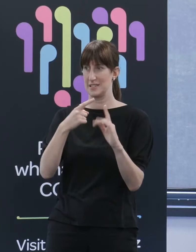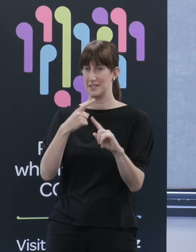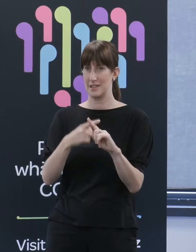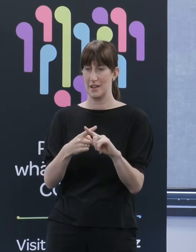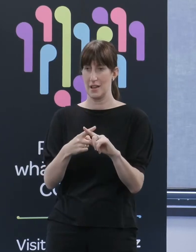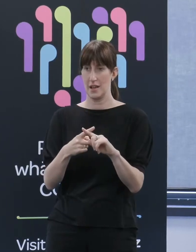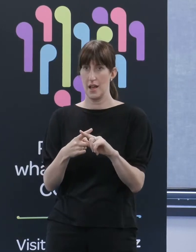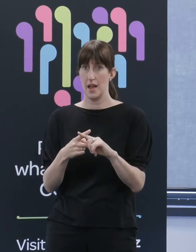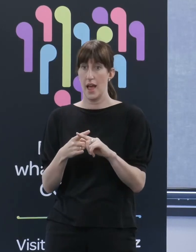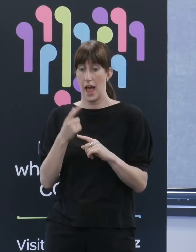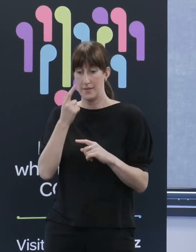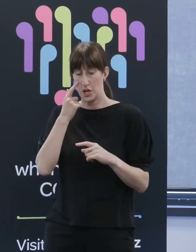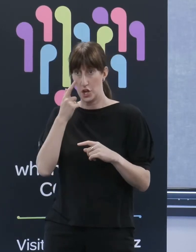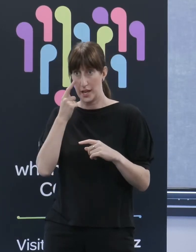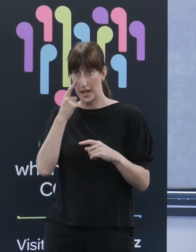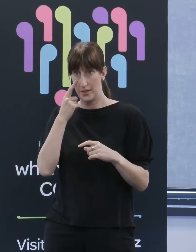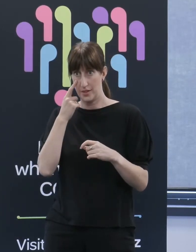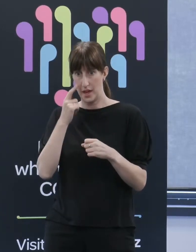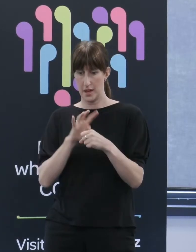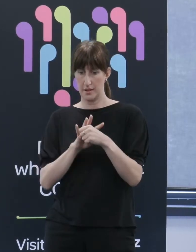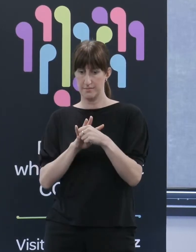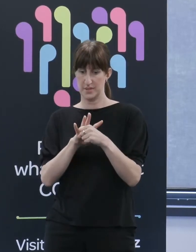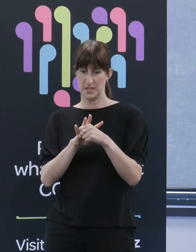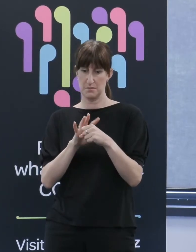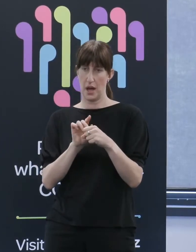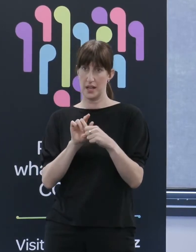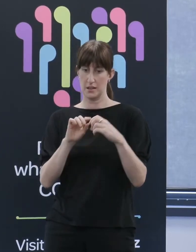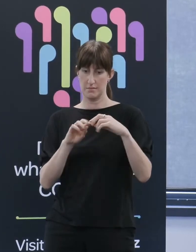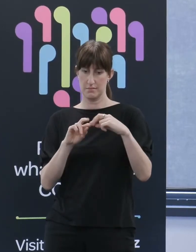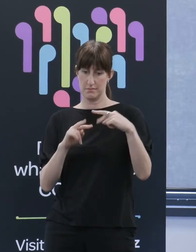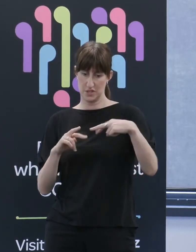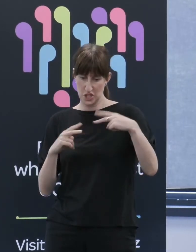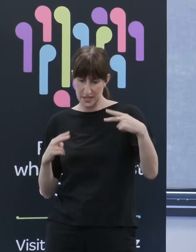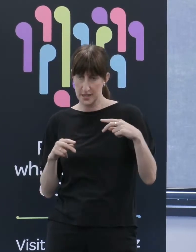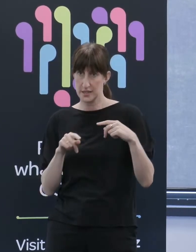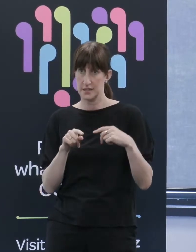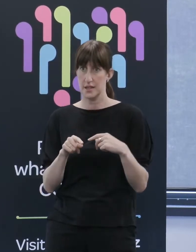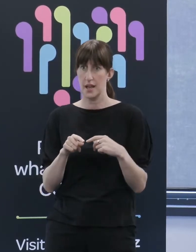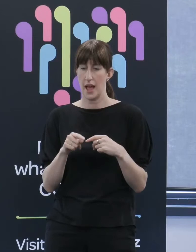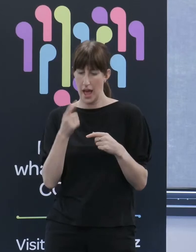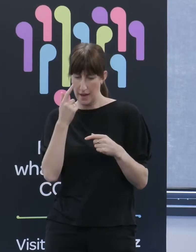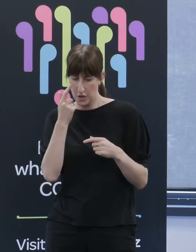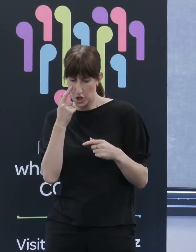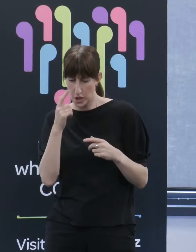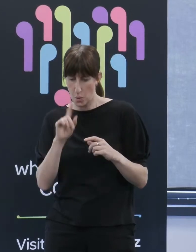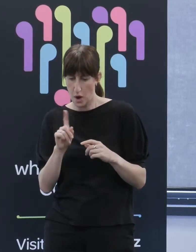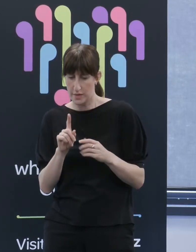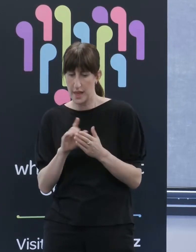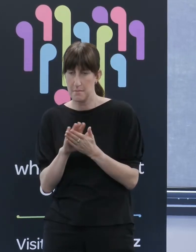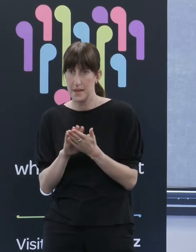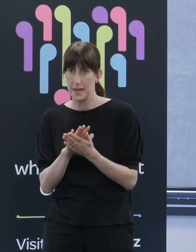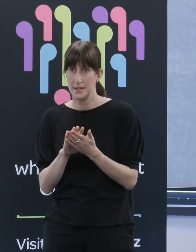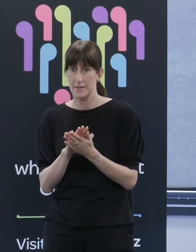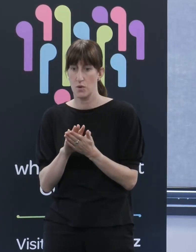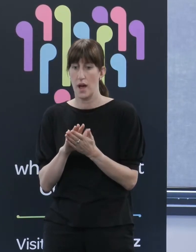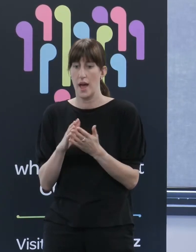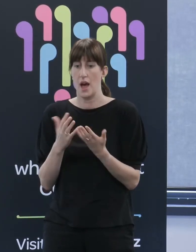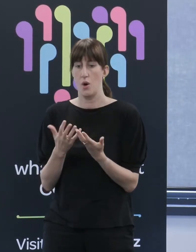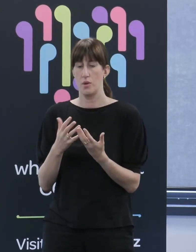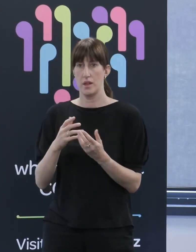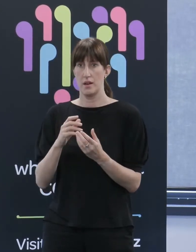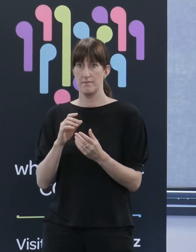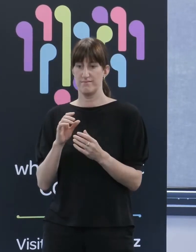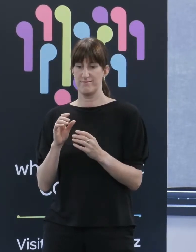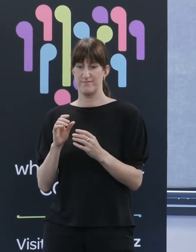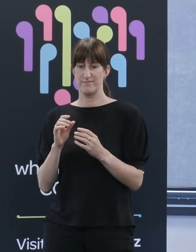that spike protein, and then looking at how that would play out in terms of the behaviour and the activity of the virus itself. So